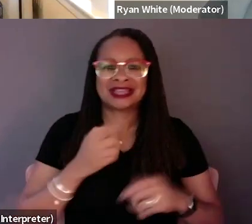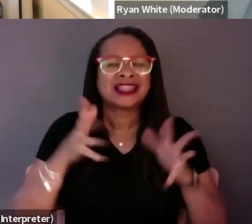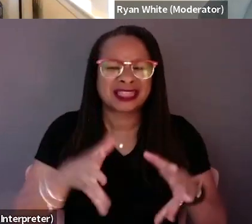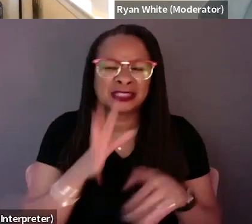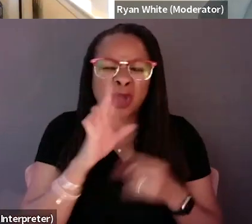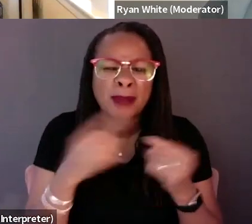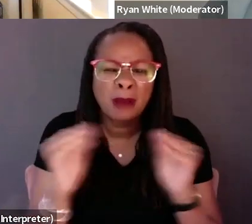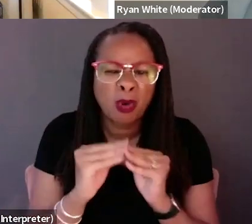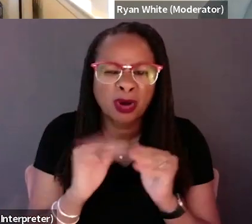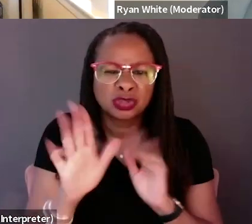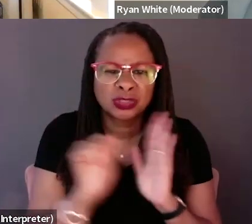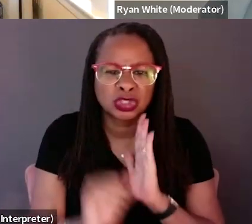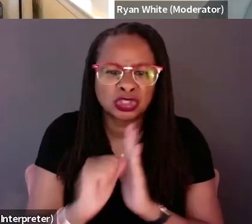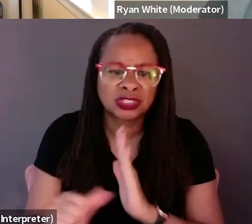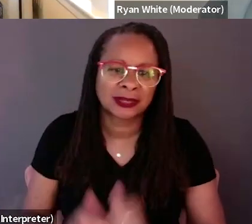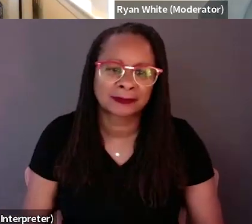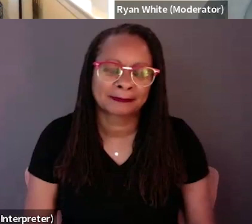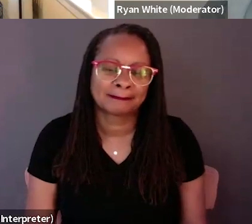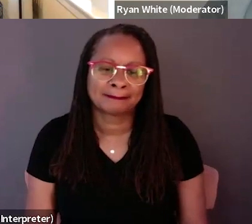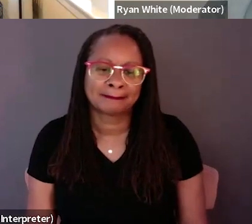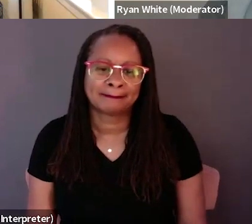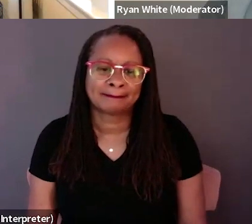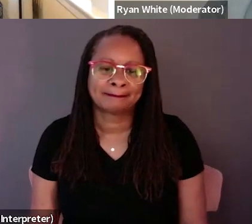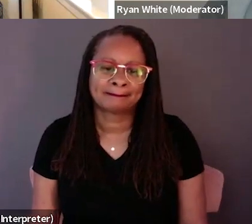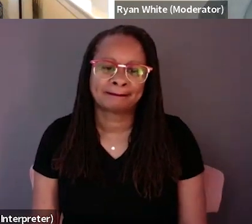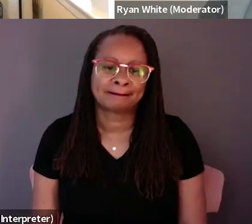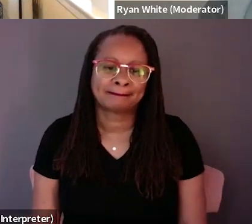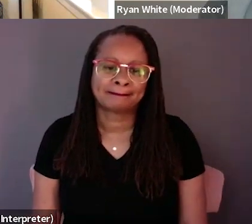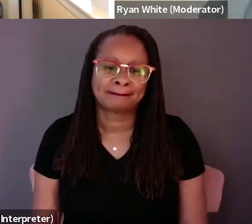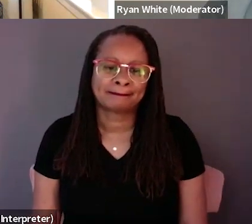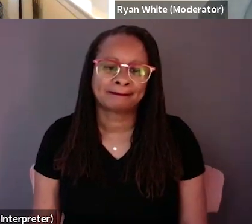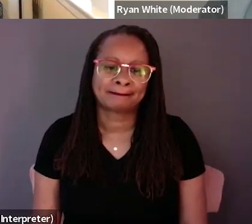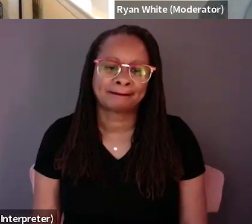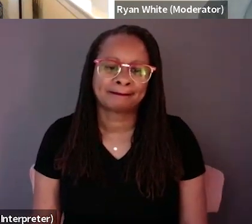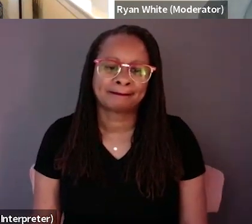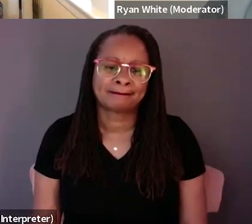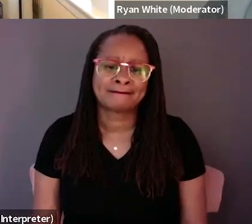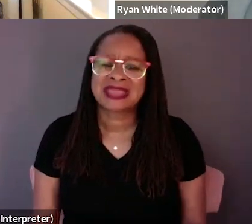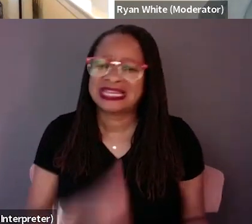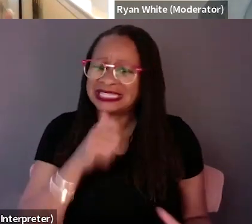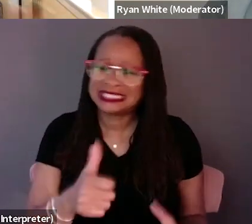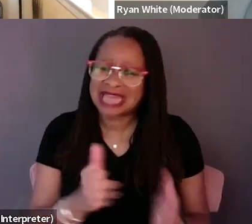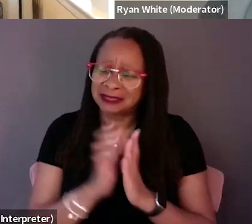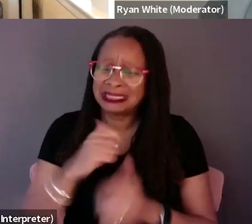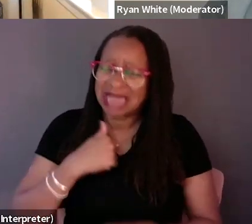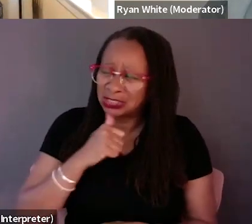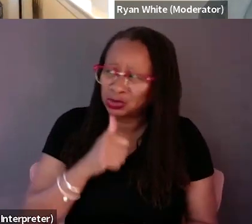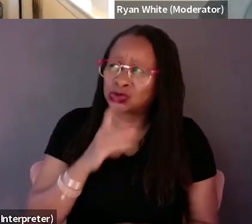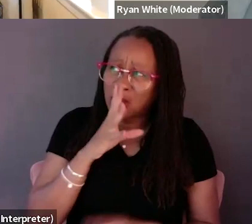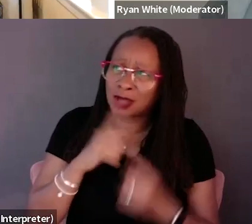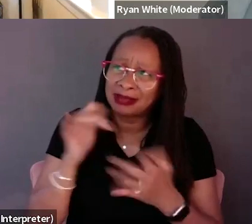about this more. Not that they asked me not to. It just felt